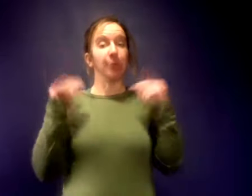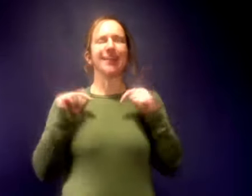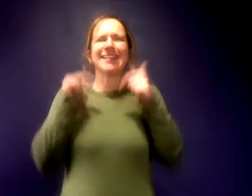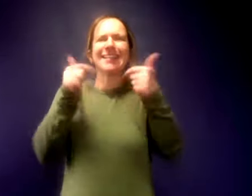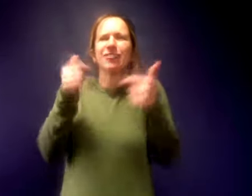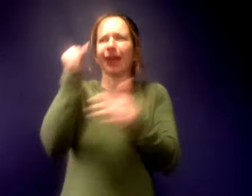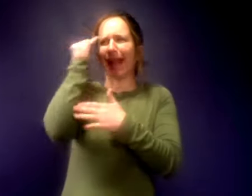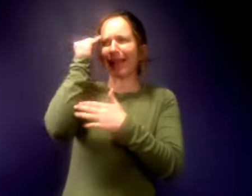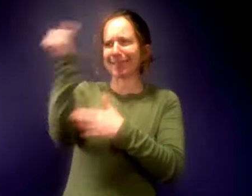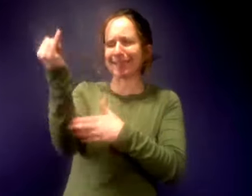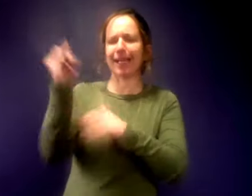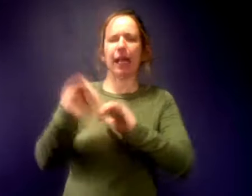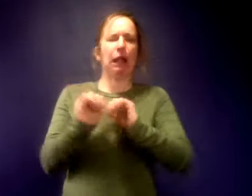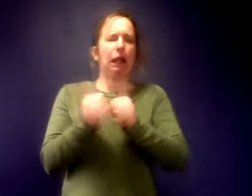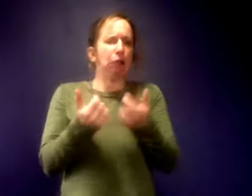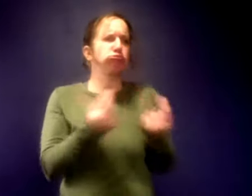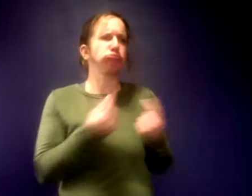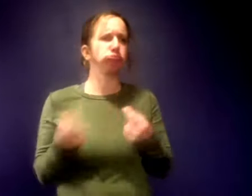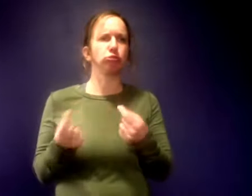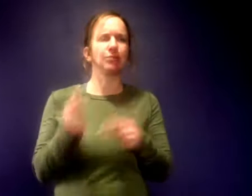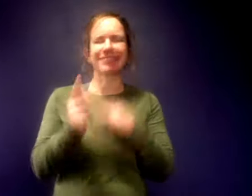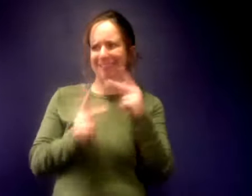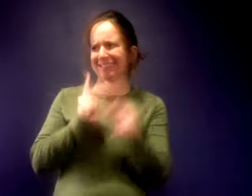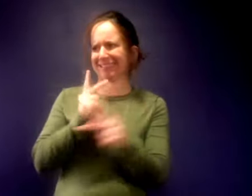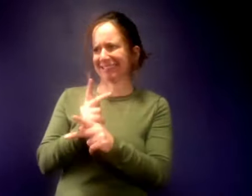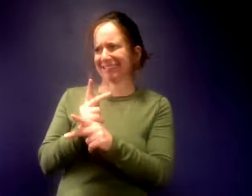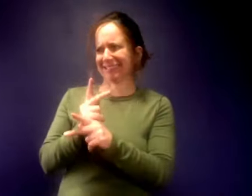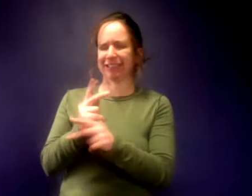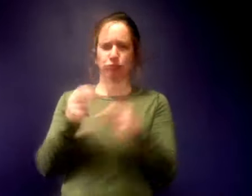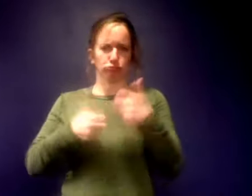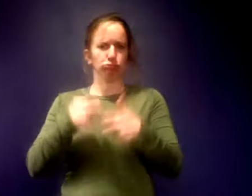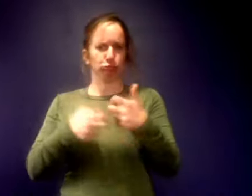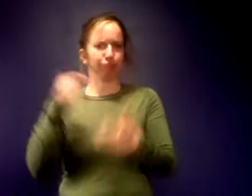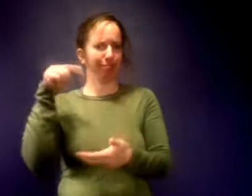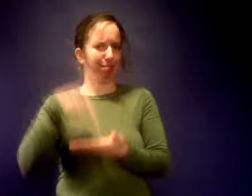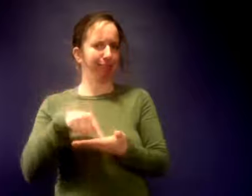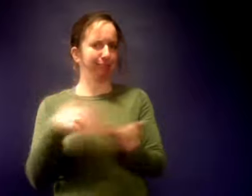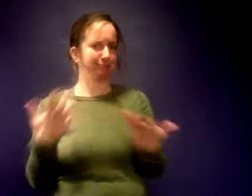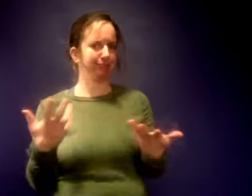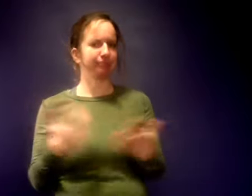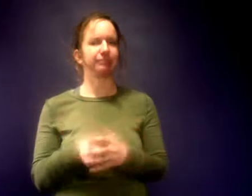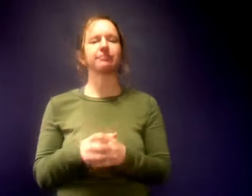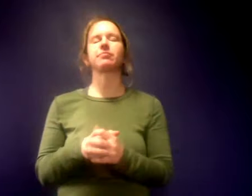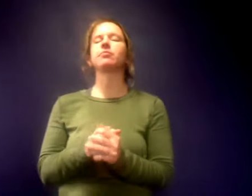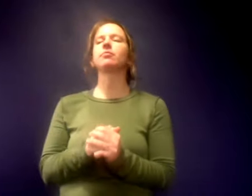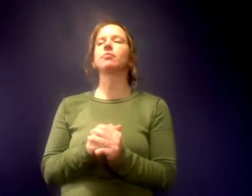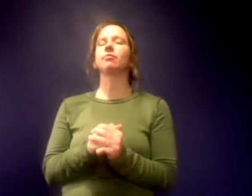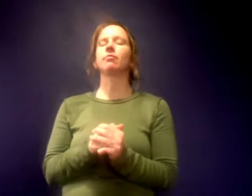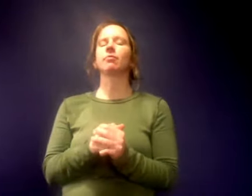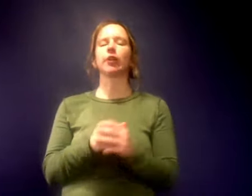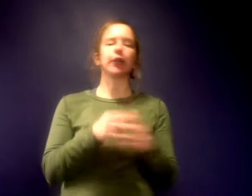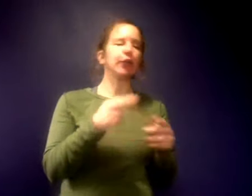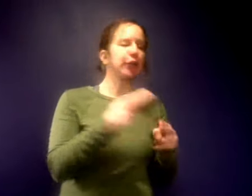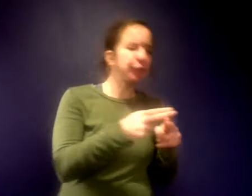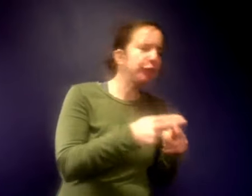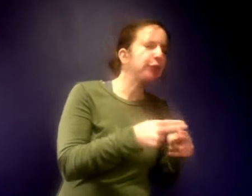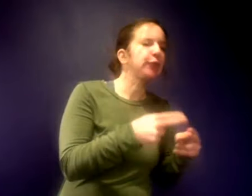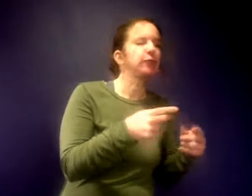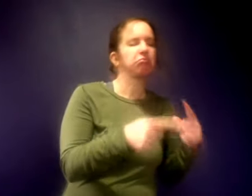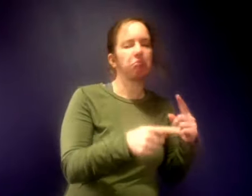of how to do these types of problems. And more than, I guess, this, and you're going to learn multiplication a little bit. But